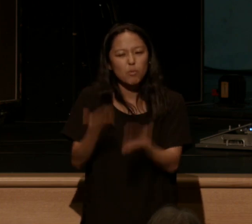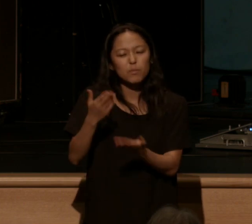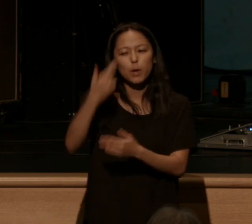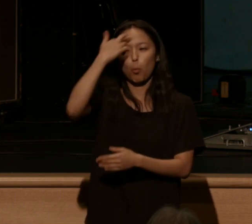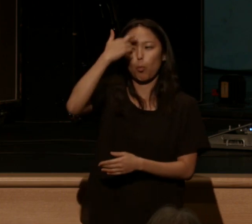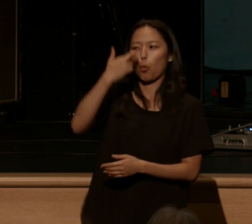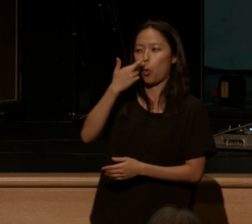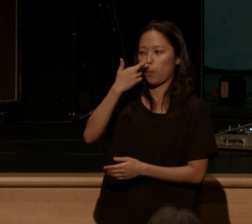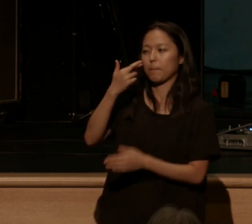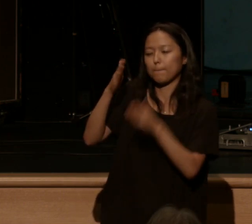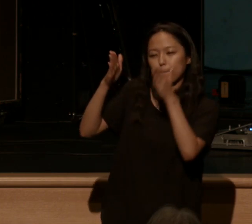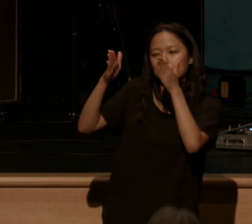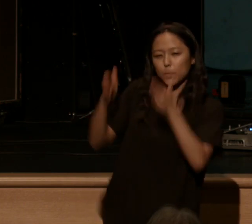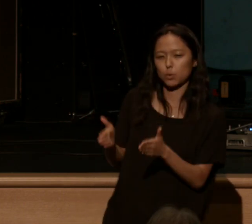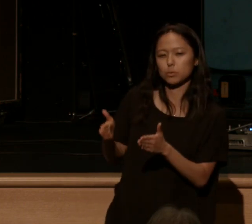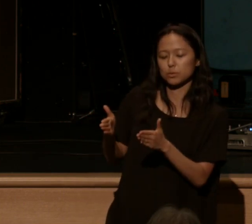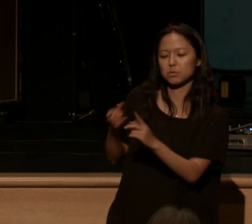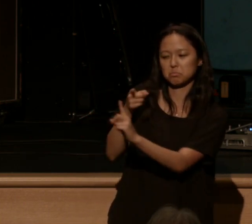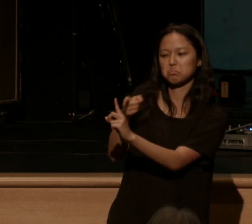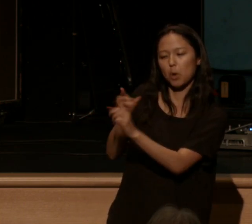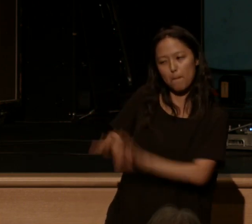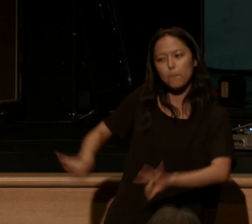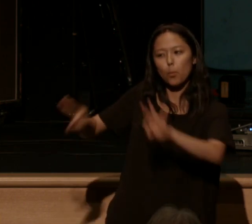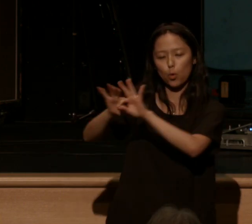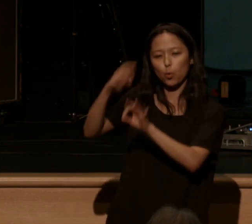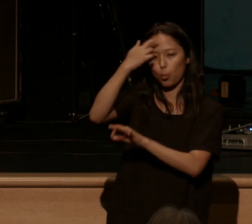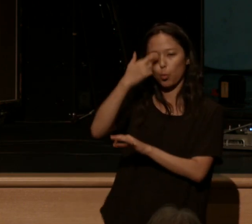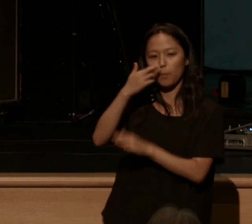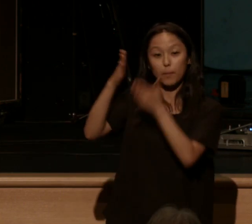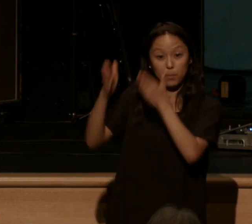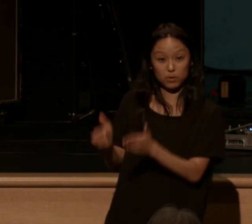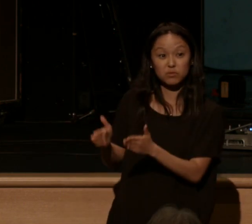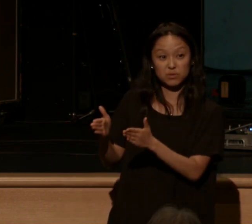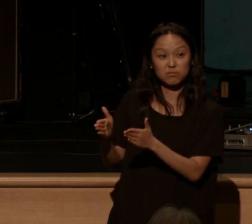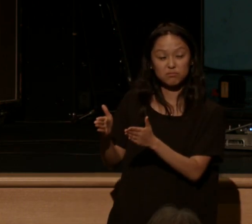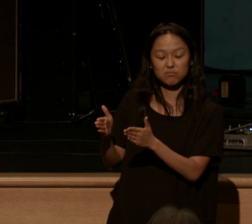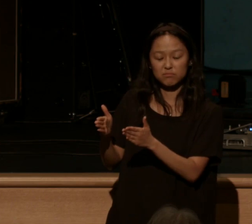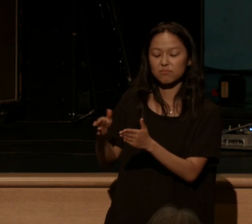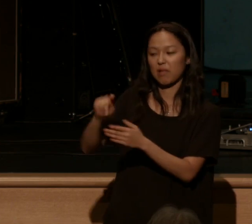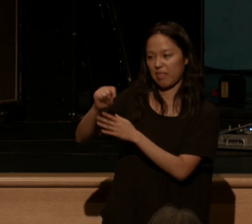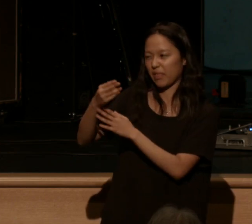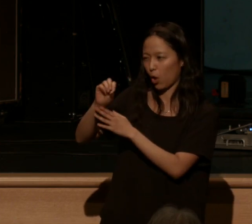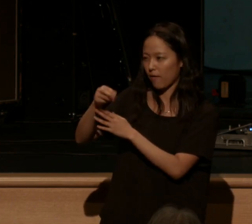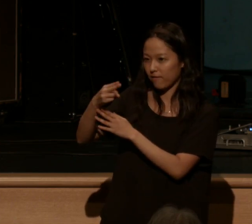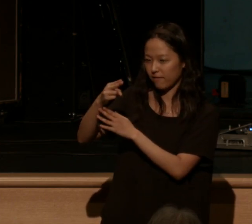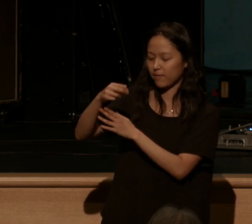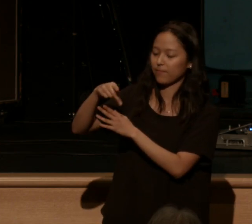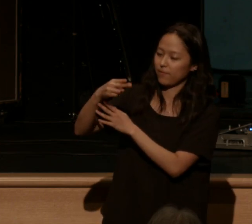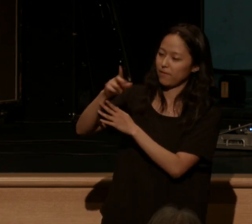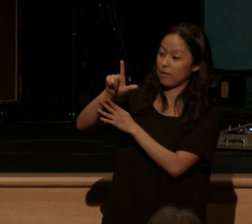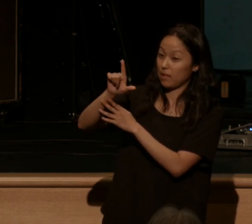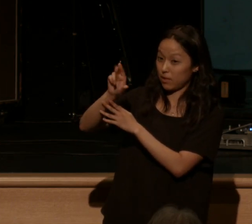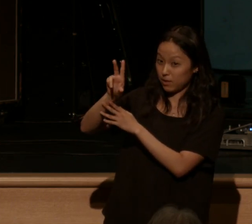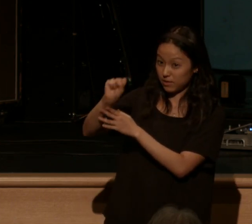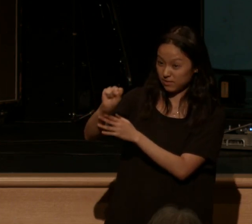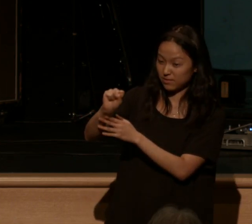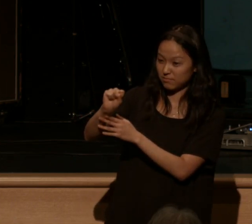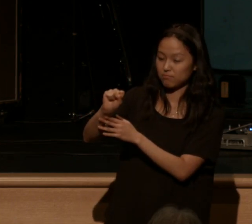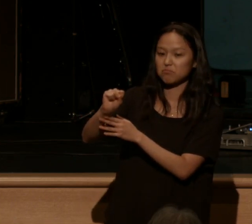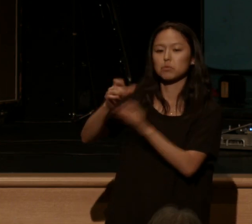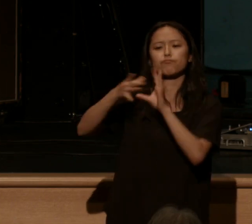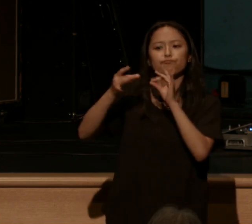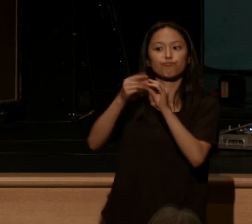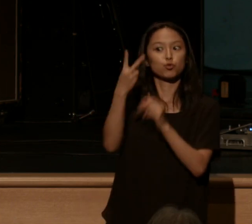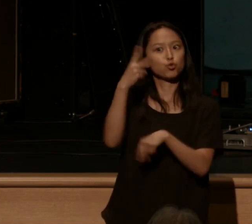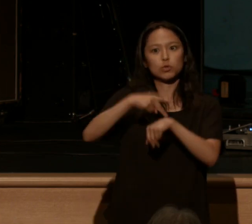Roman official of some importance. He calls him excellent Theophilus in previous places. And so he's named only twice here